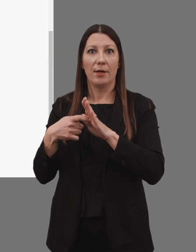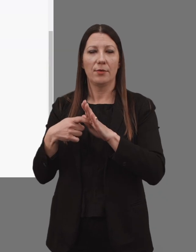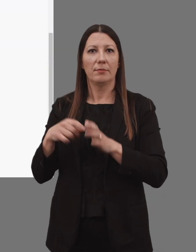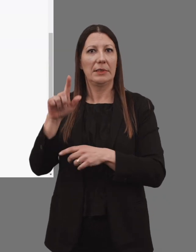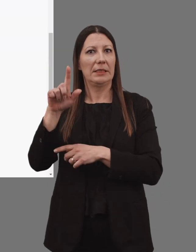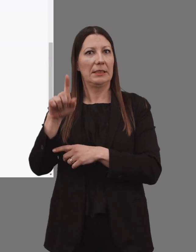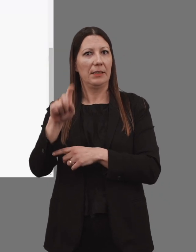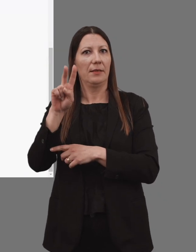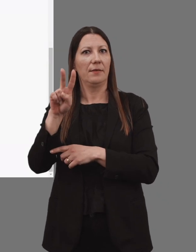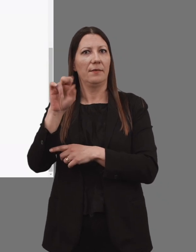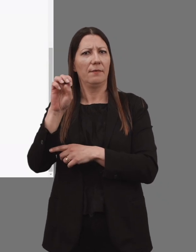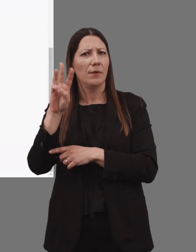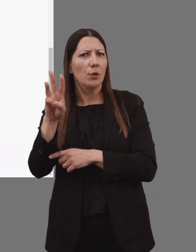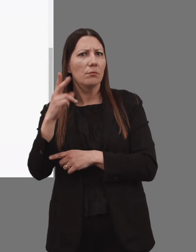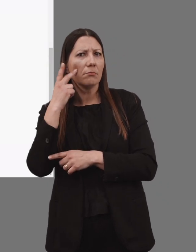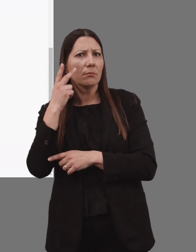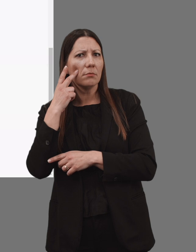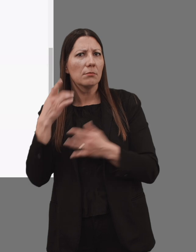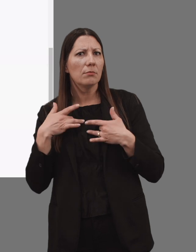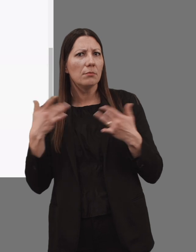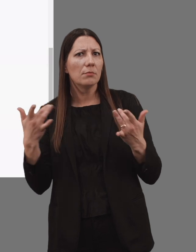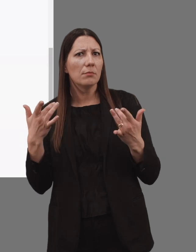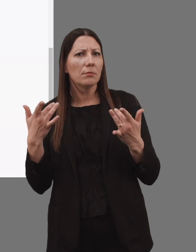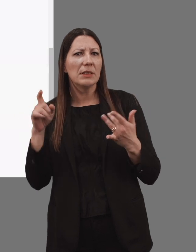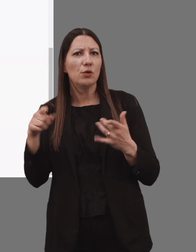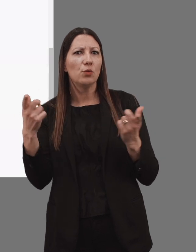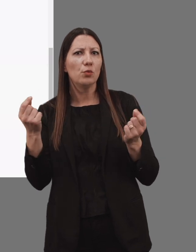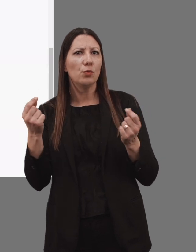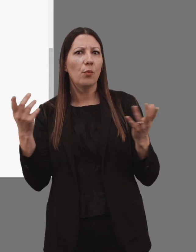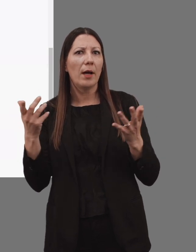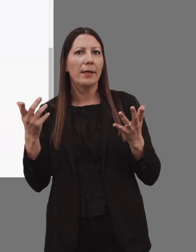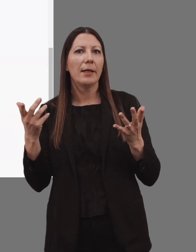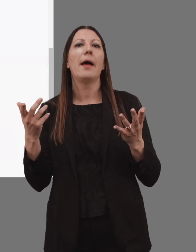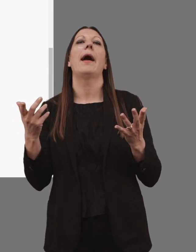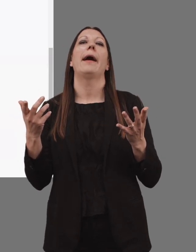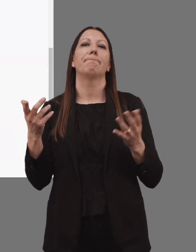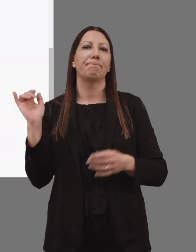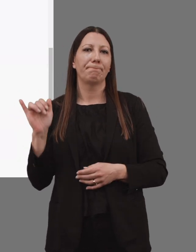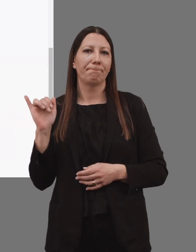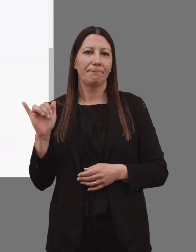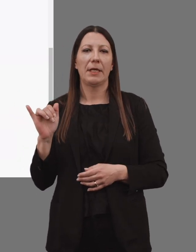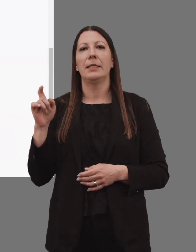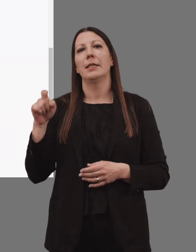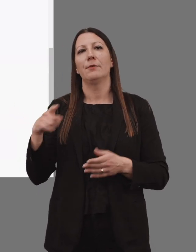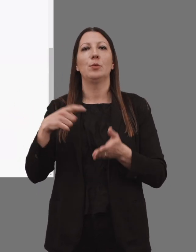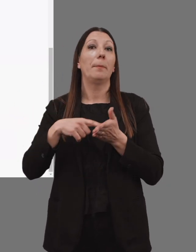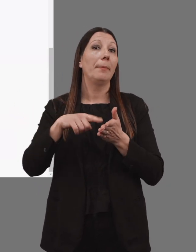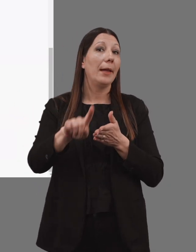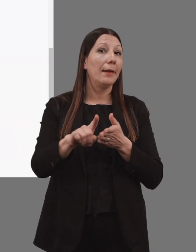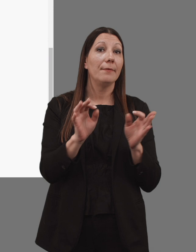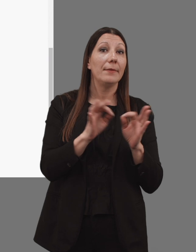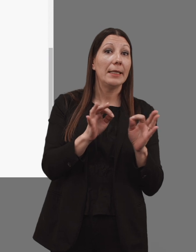view, and this will tell you if you have to pay your application